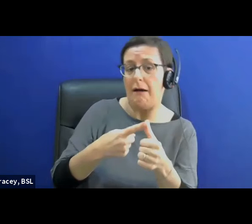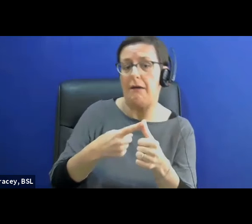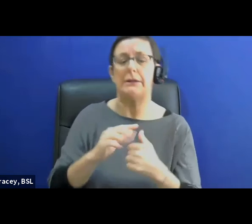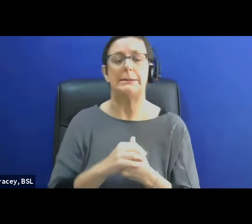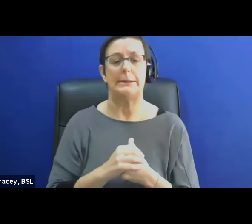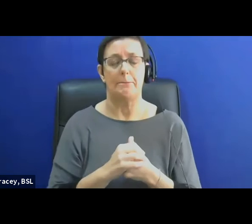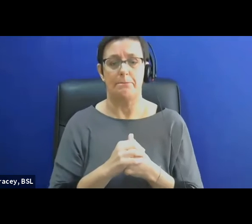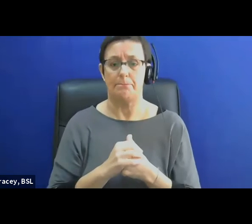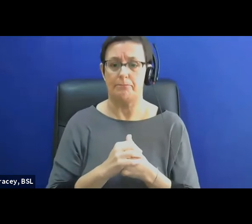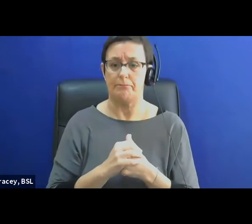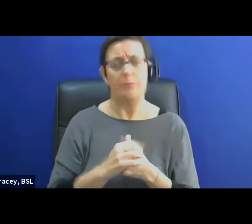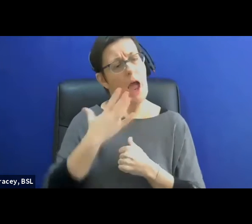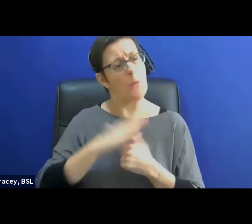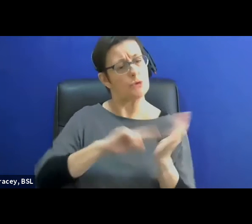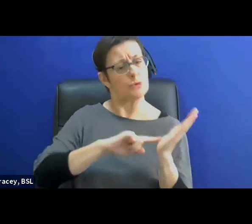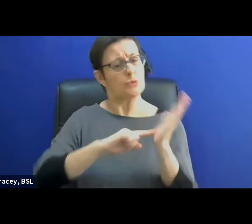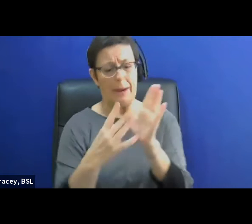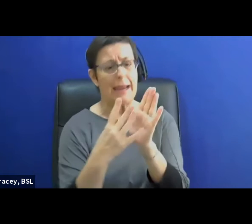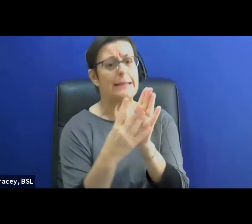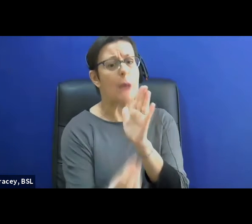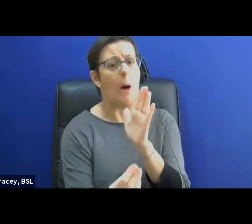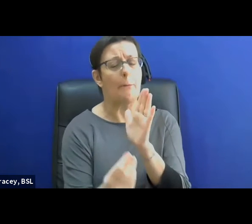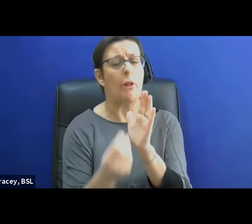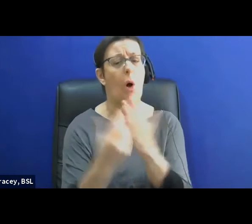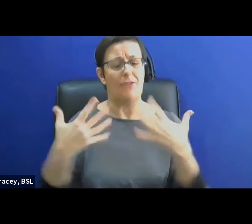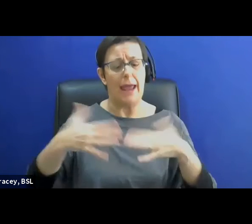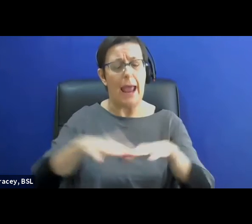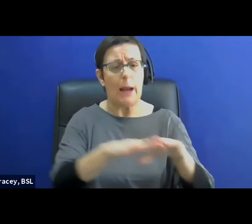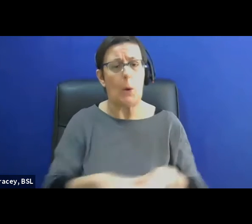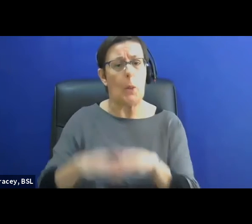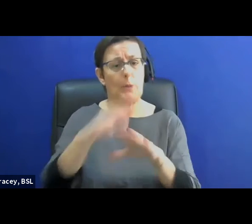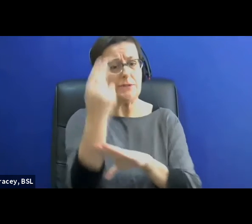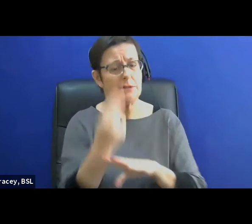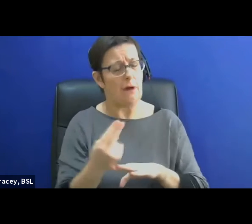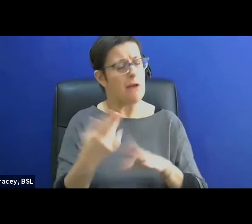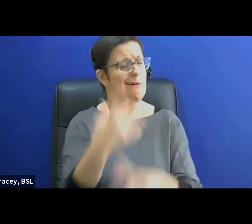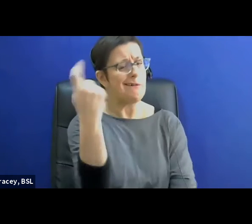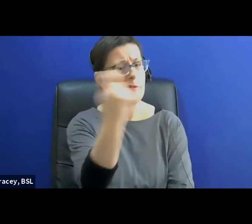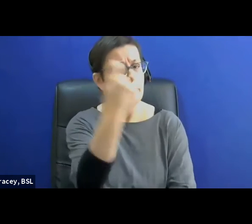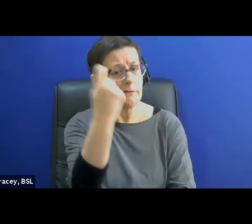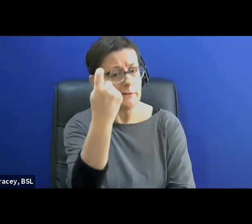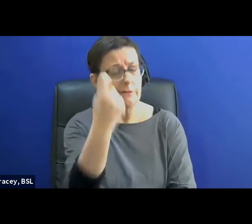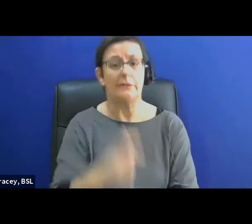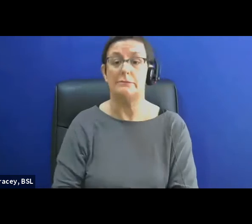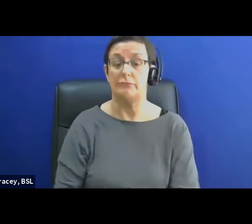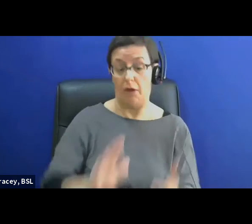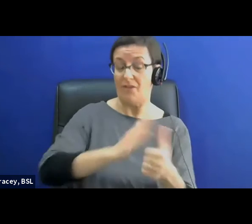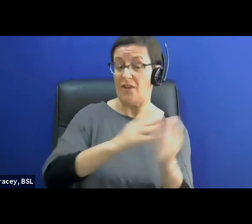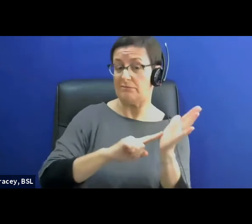design really working. The first example is a school that we developed in the Olympic Park.